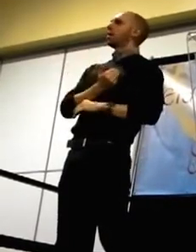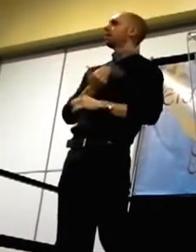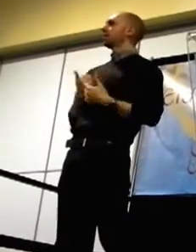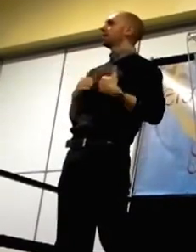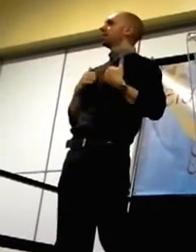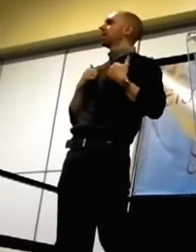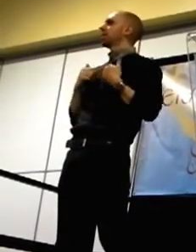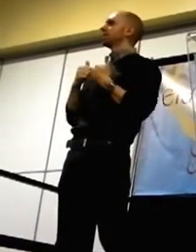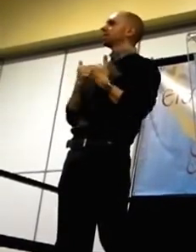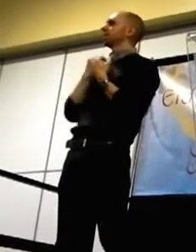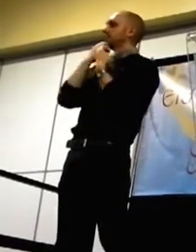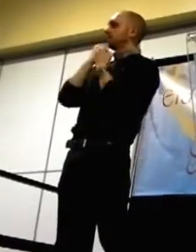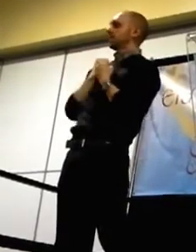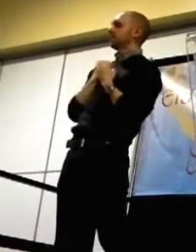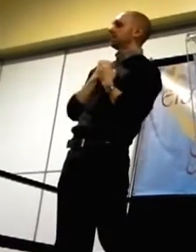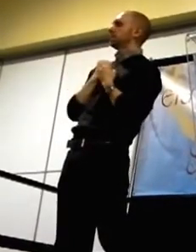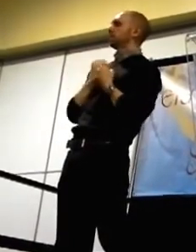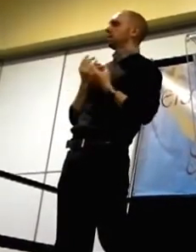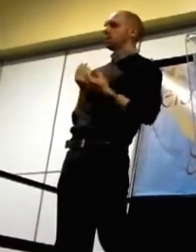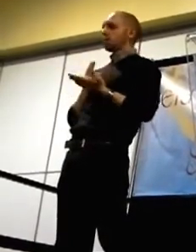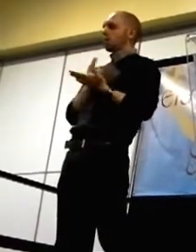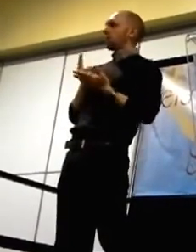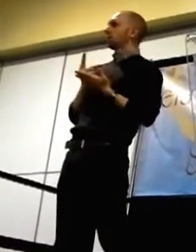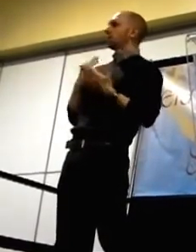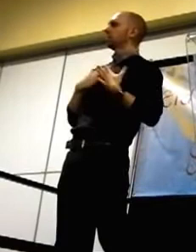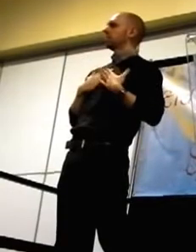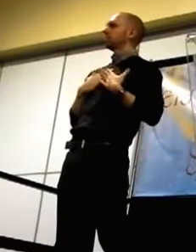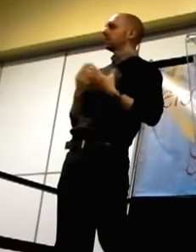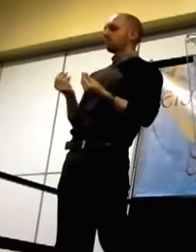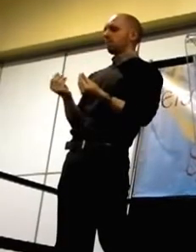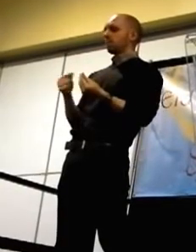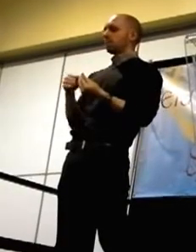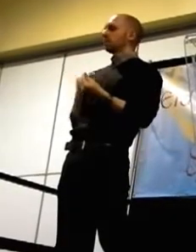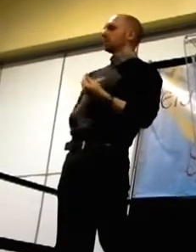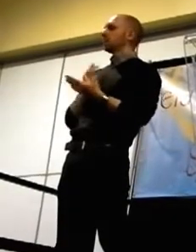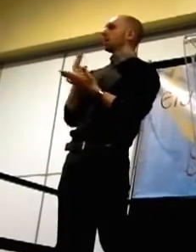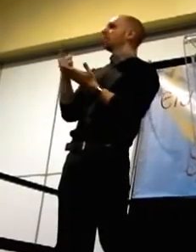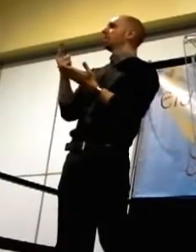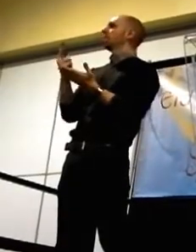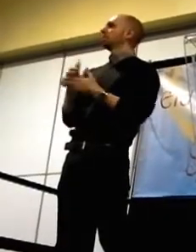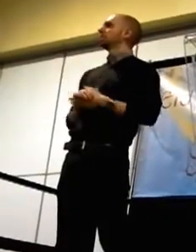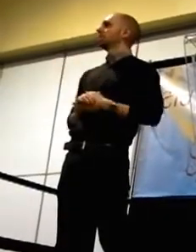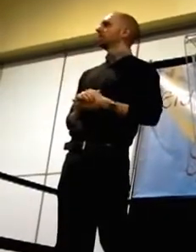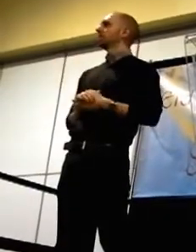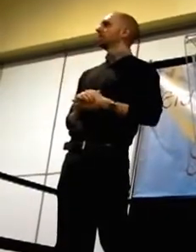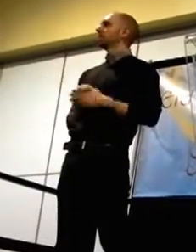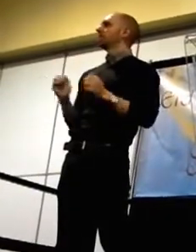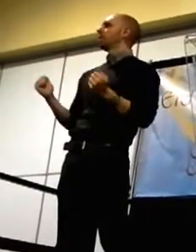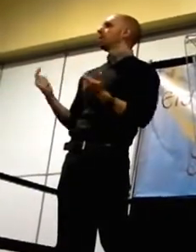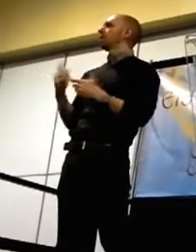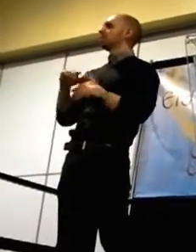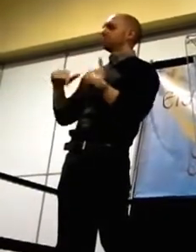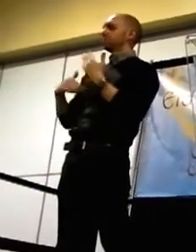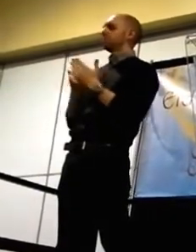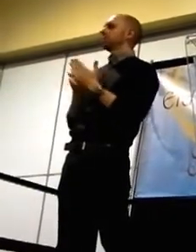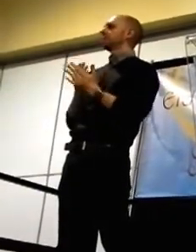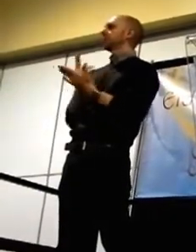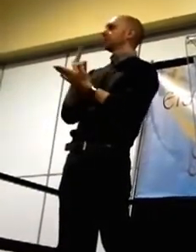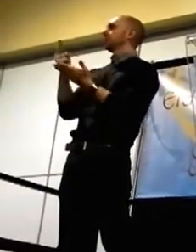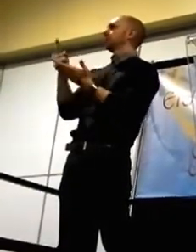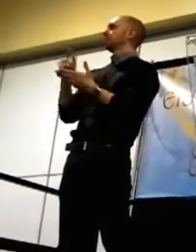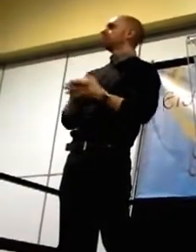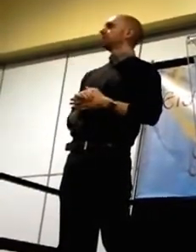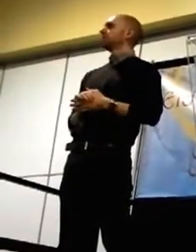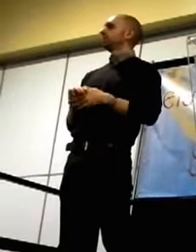our properties are sacred, and our honor is sacred as well.